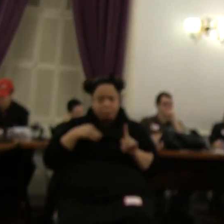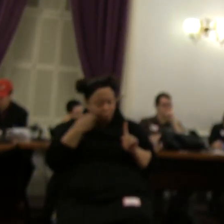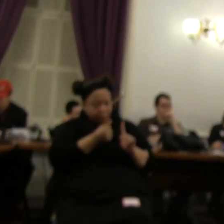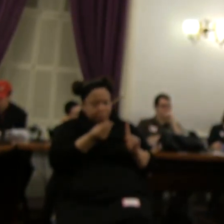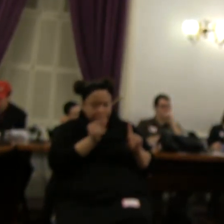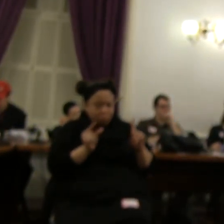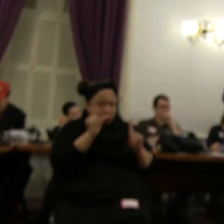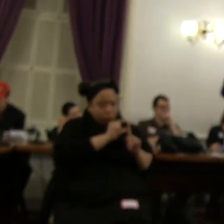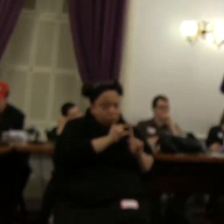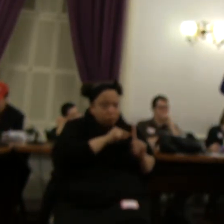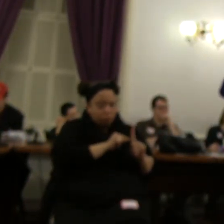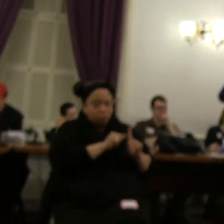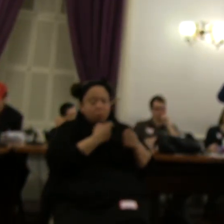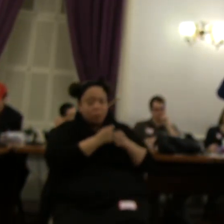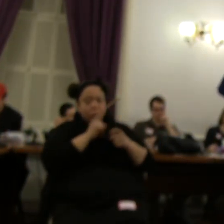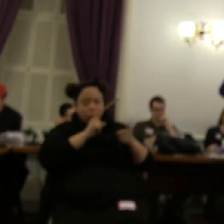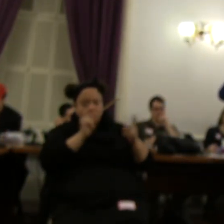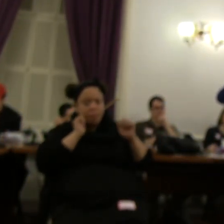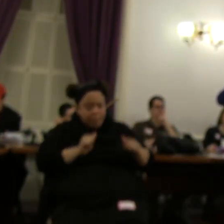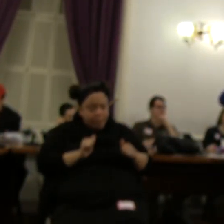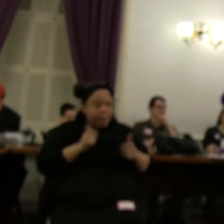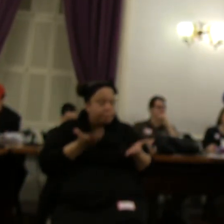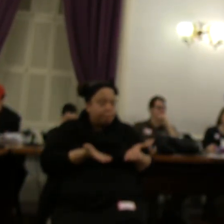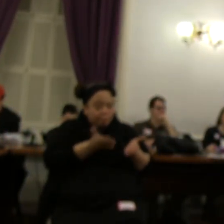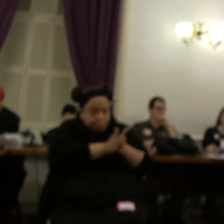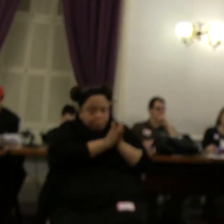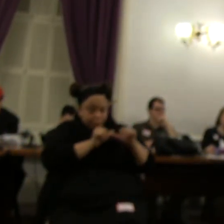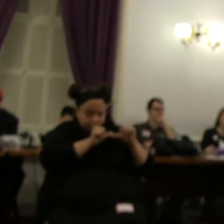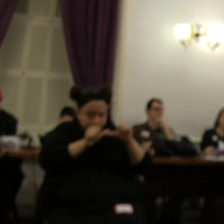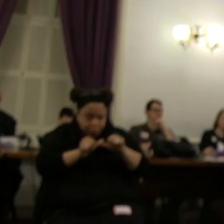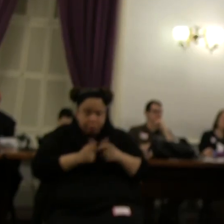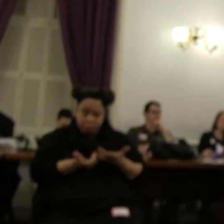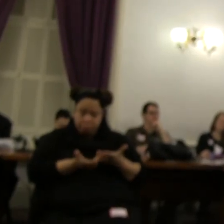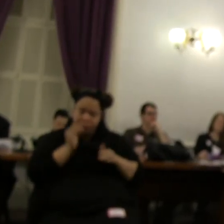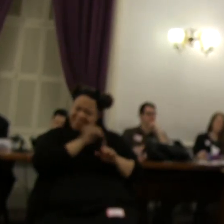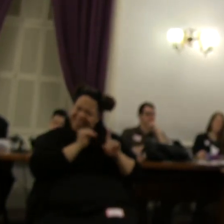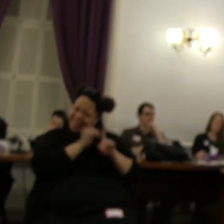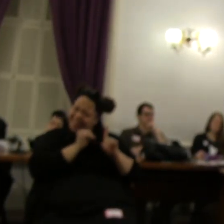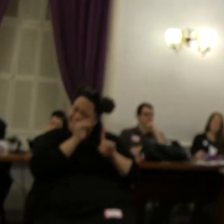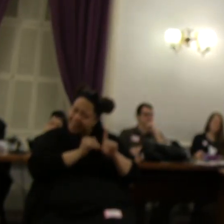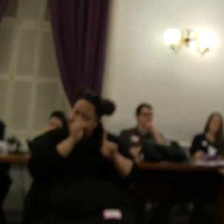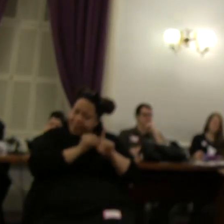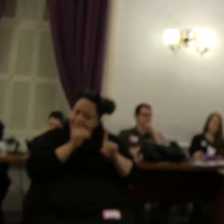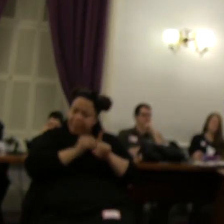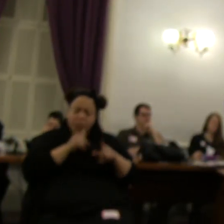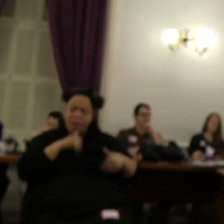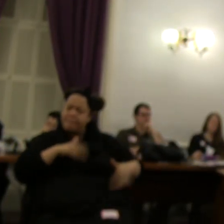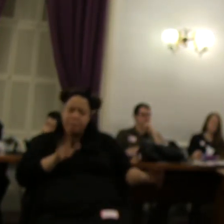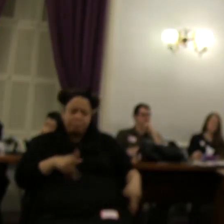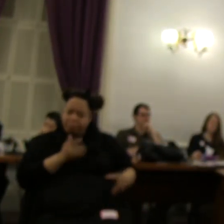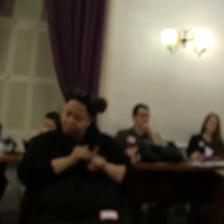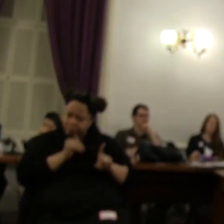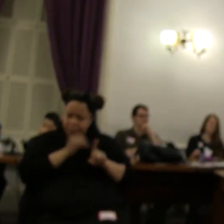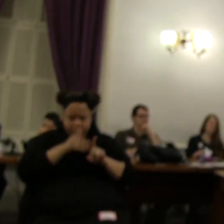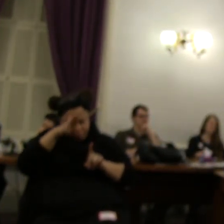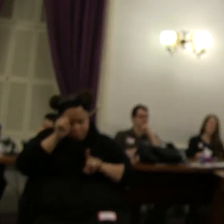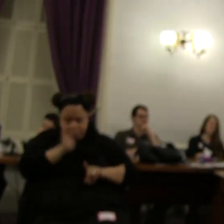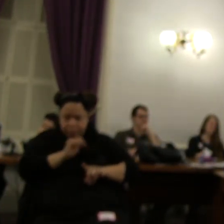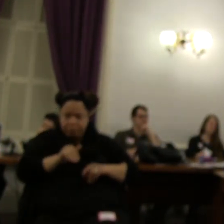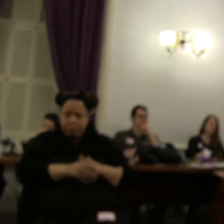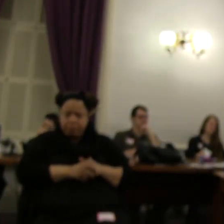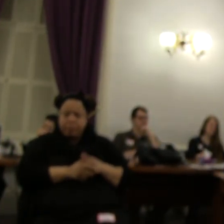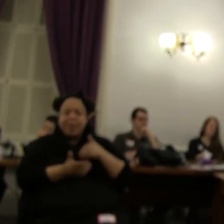the need to implement phase two of the wage increases for the designated agencies and